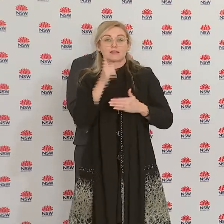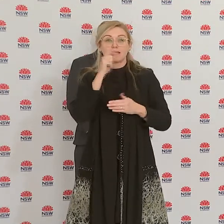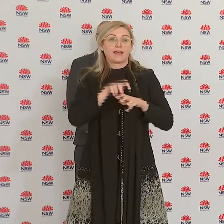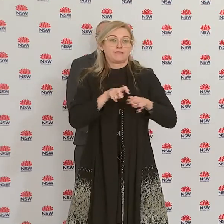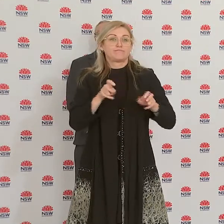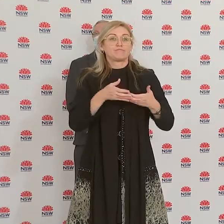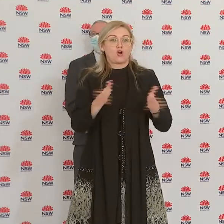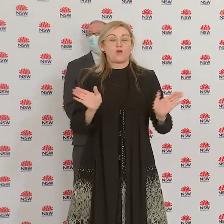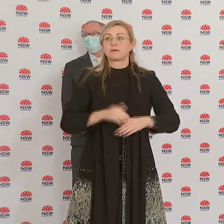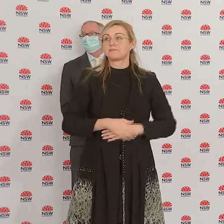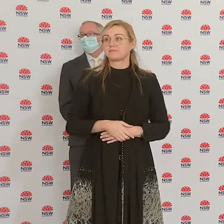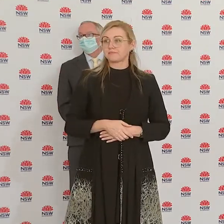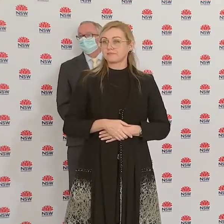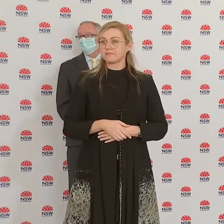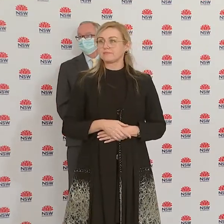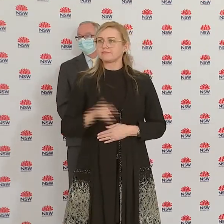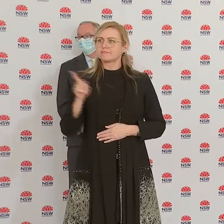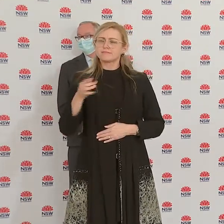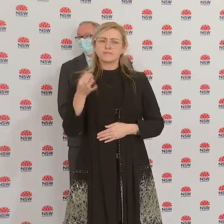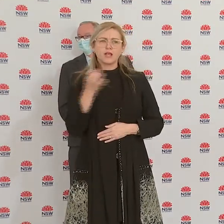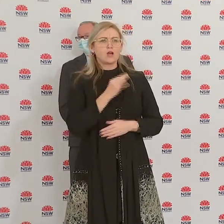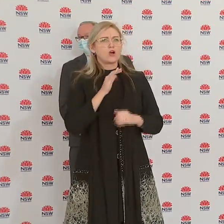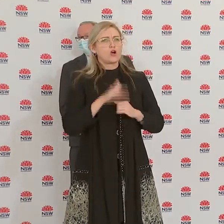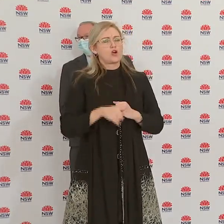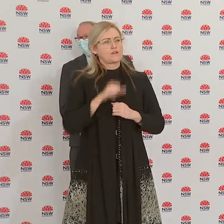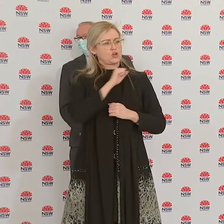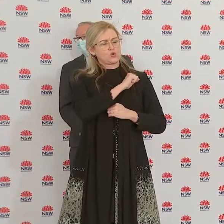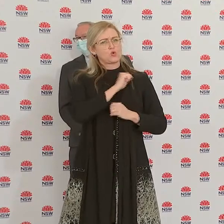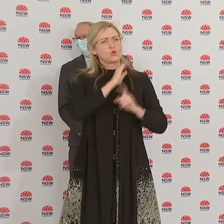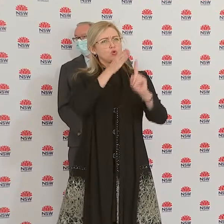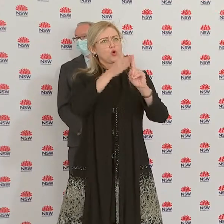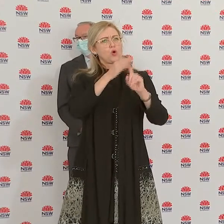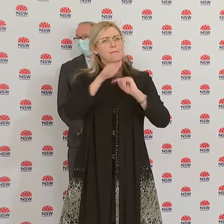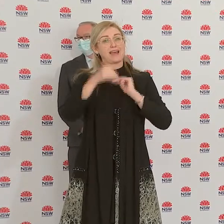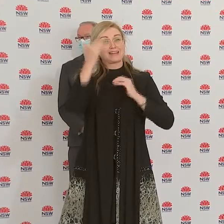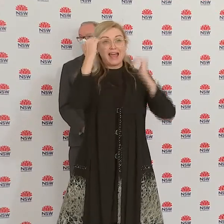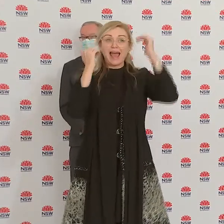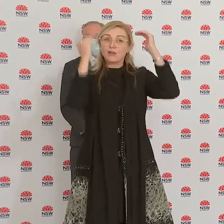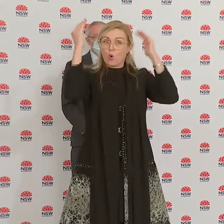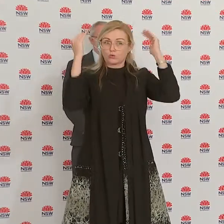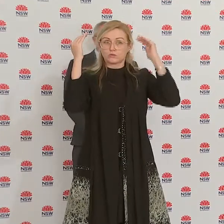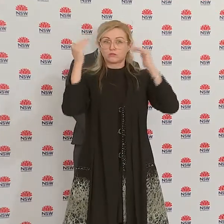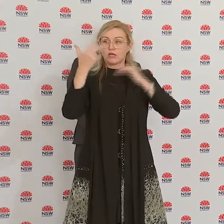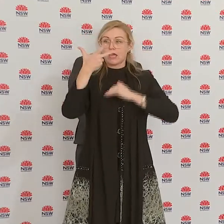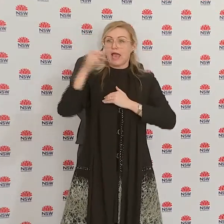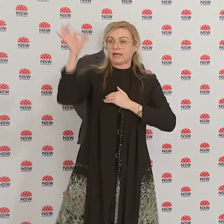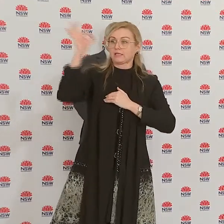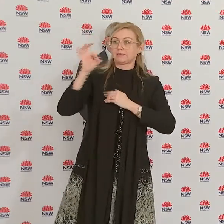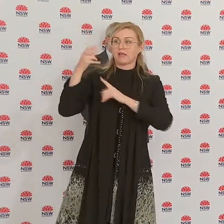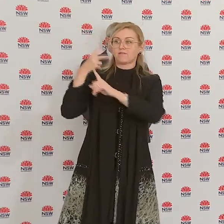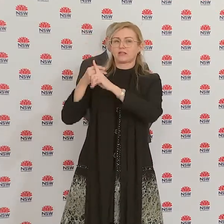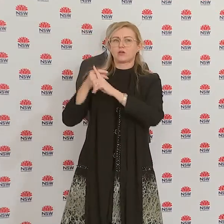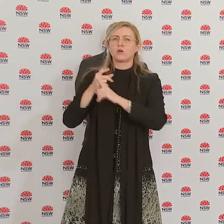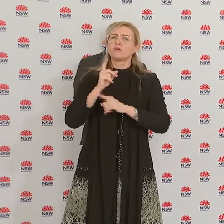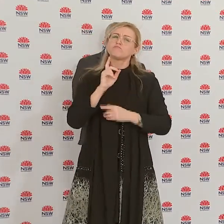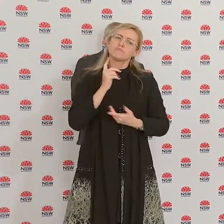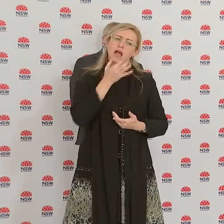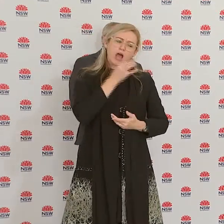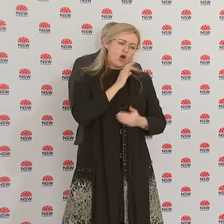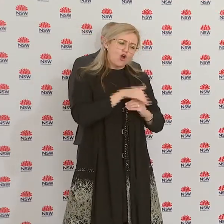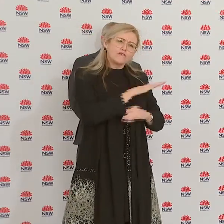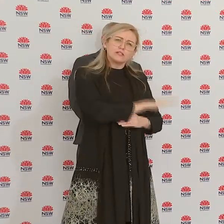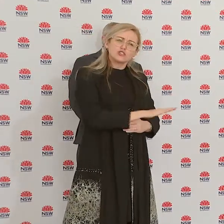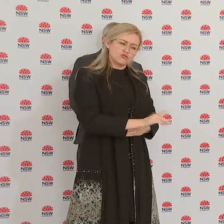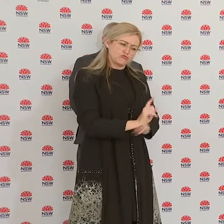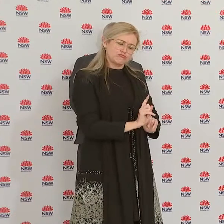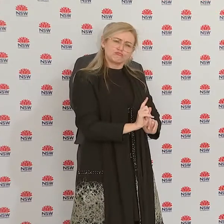Premier, the goal is for 80% of adults to be vaccinated. There is no plan about children. How do we come out of lockdown? How do we open up and live freely if